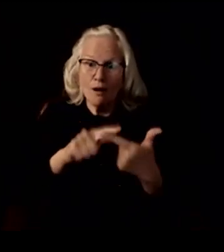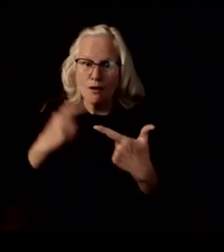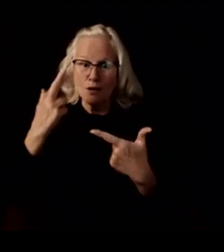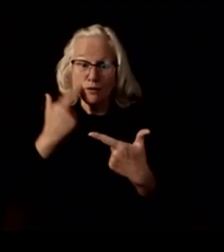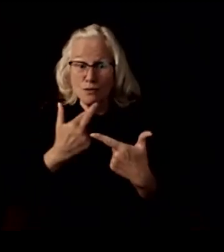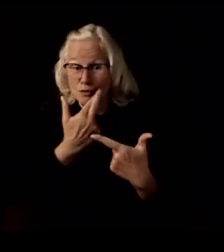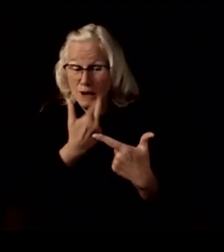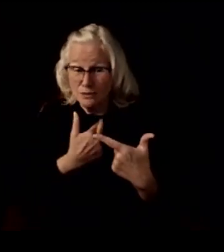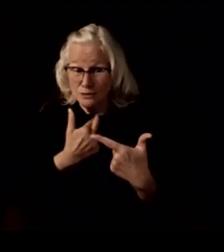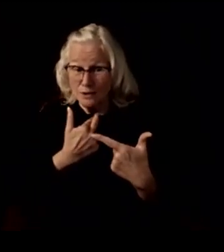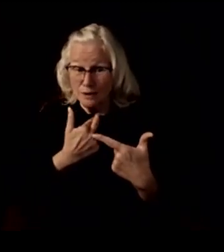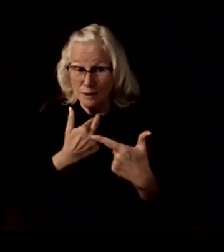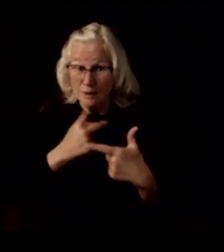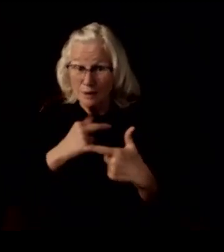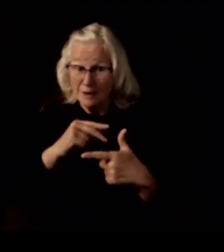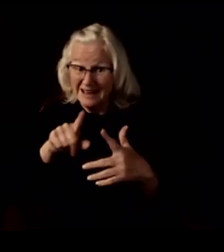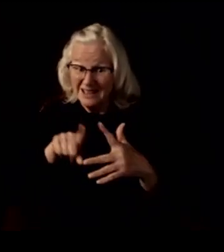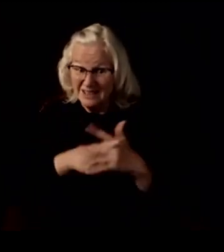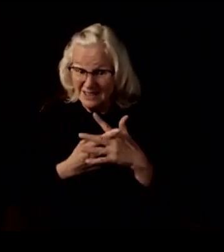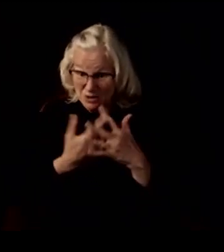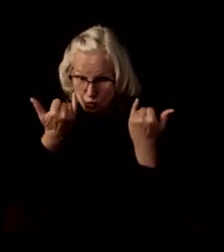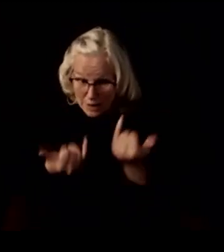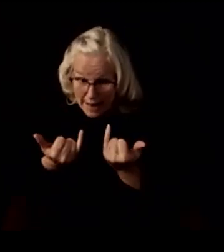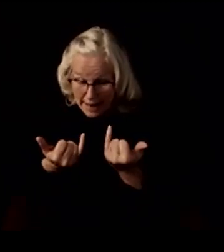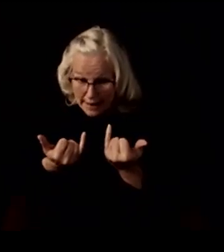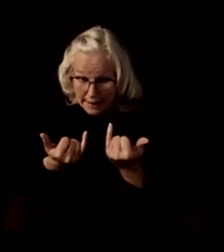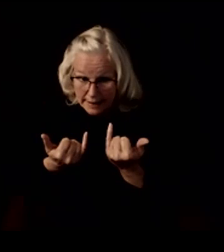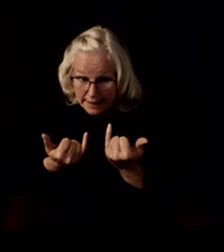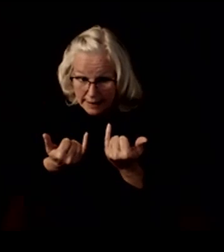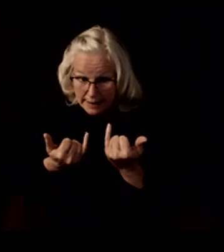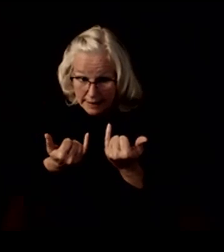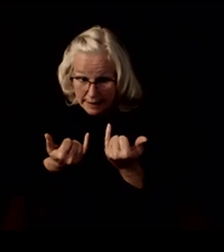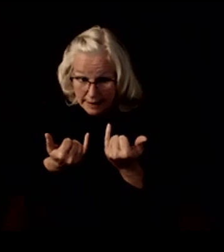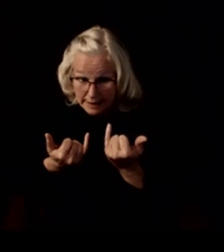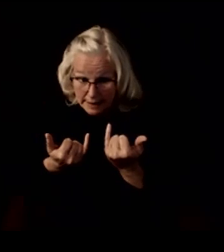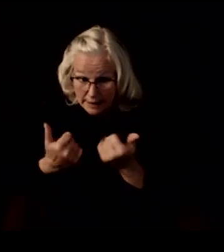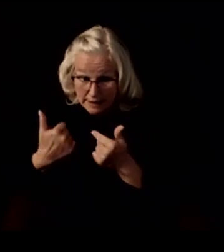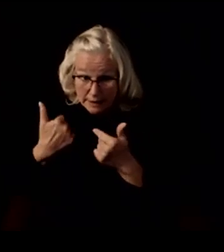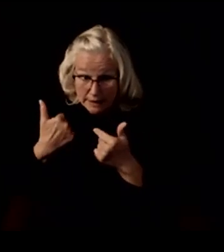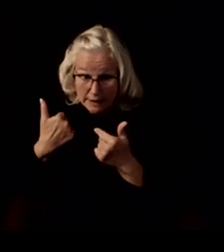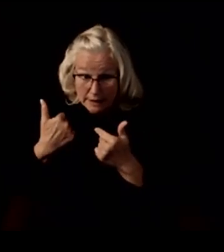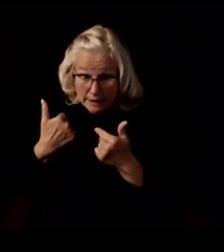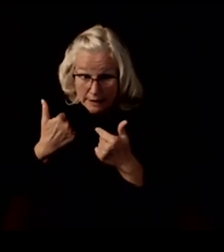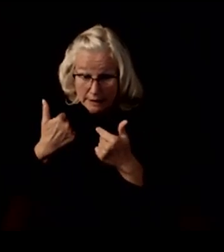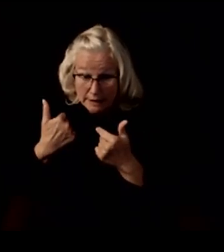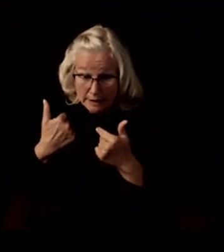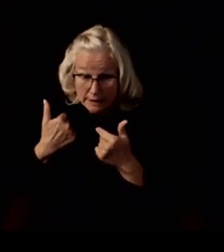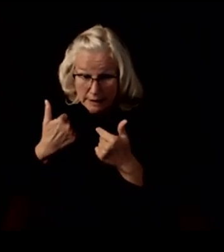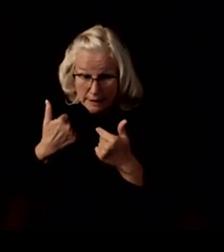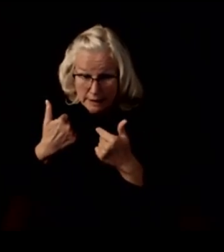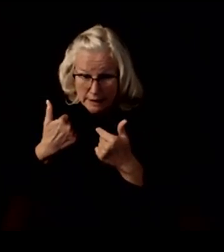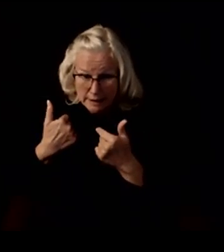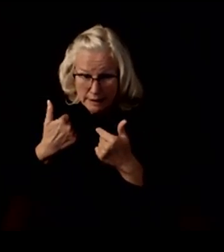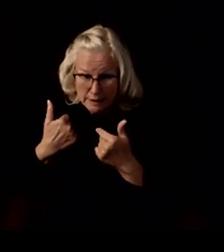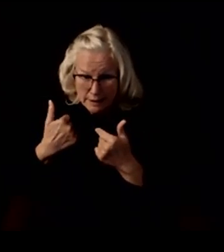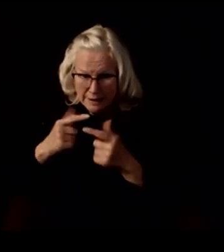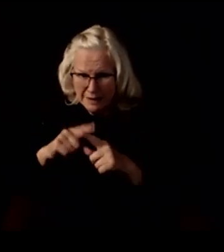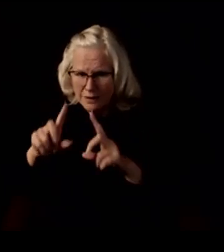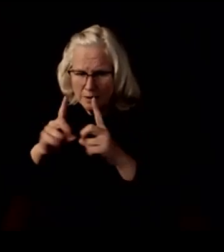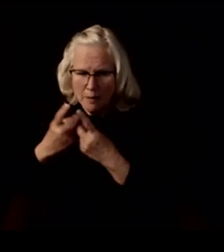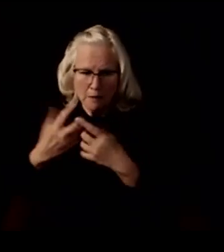last number of weeks, both the Department of Health, the Minnesota Department of Labor and Industry, and the Minnesota Department of Public Safety's Alcohol